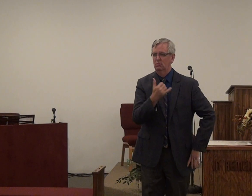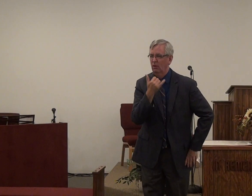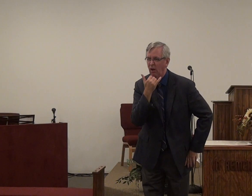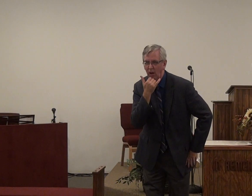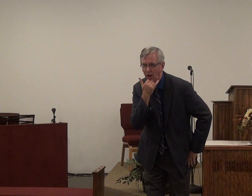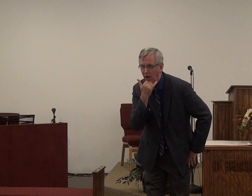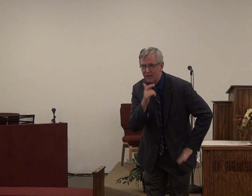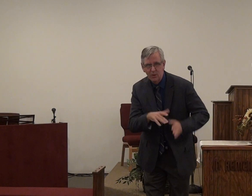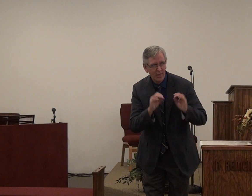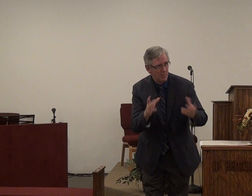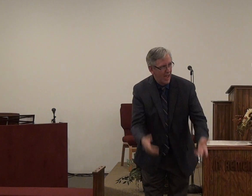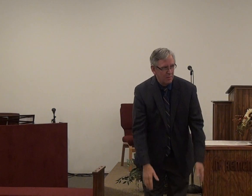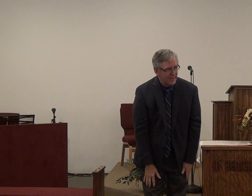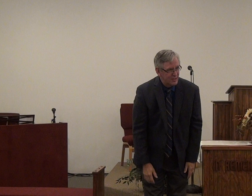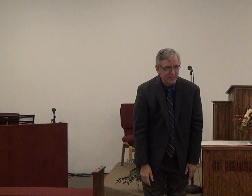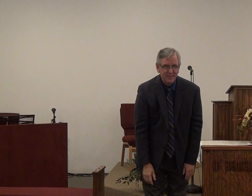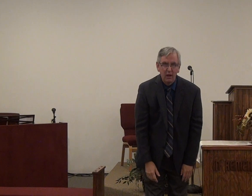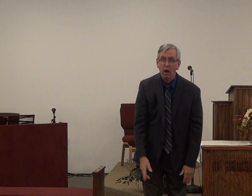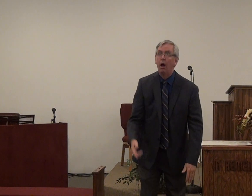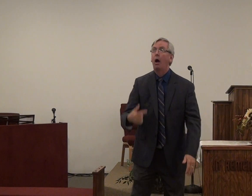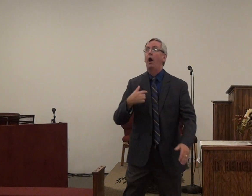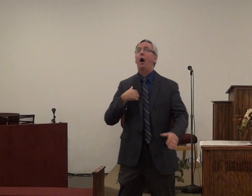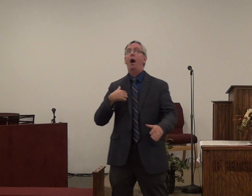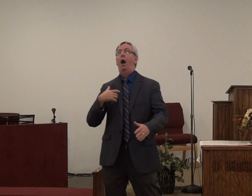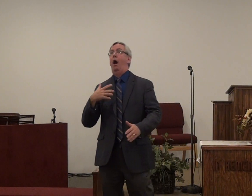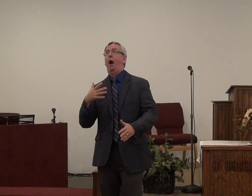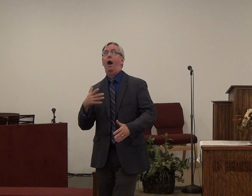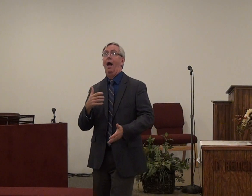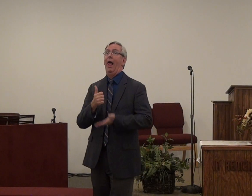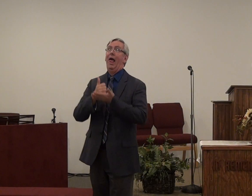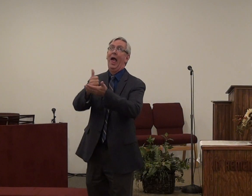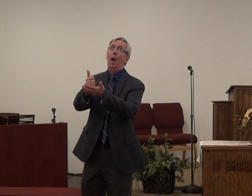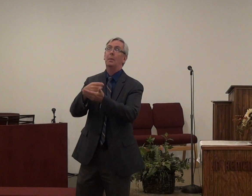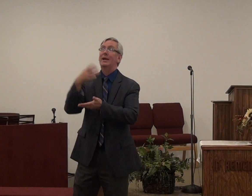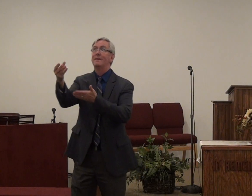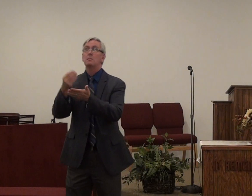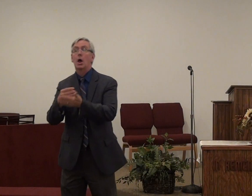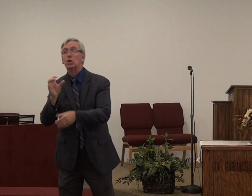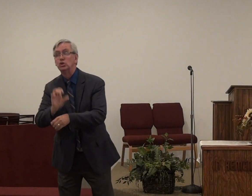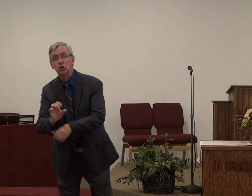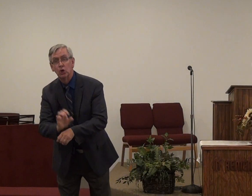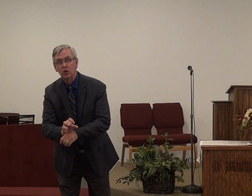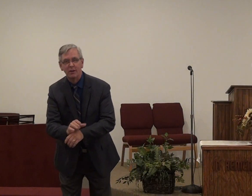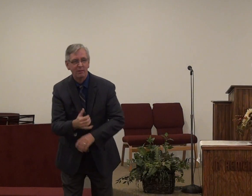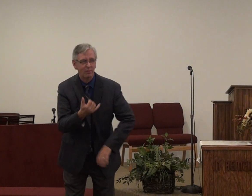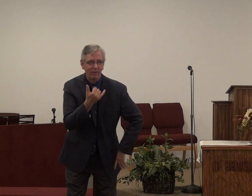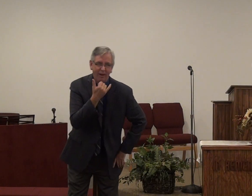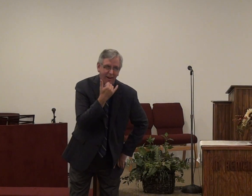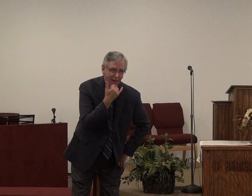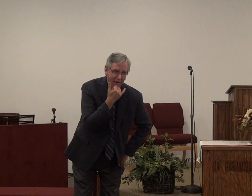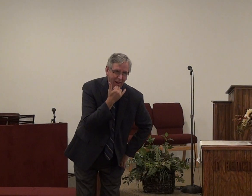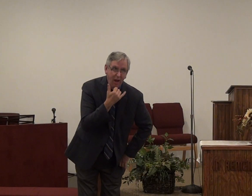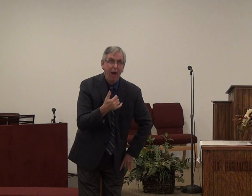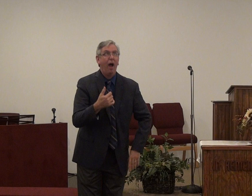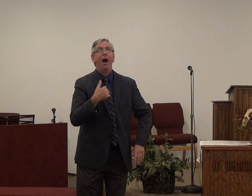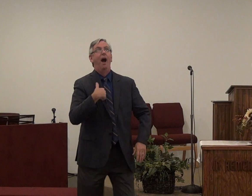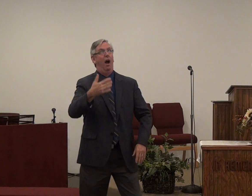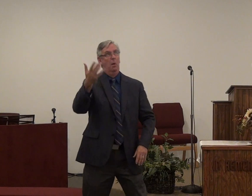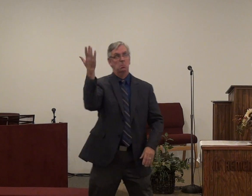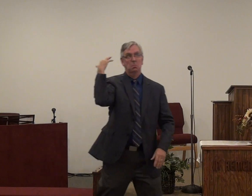heaven. If your answer is, "Yes, because I go to church," that's not what the Bible says will get you to heaven. If you say, "Yes, because I give money to the